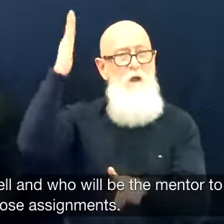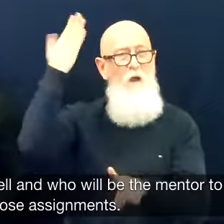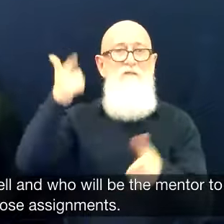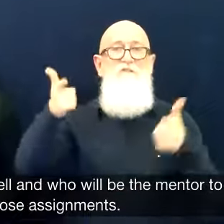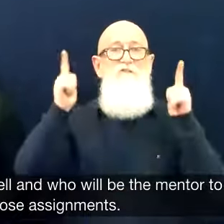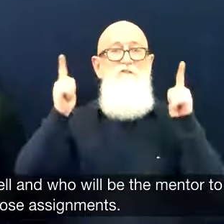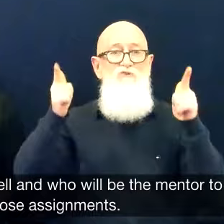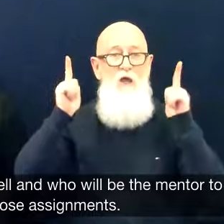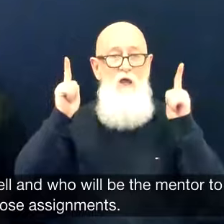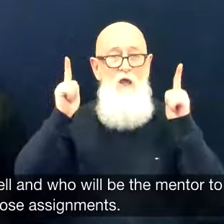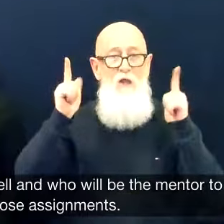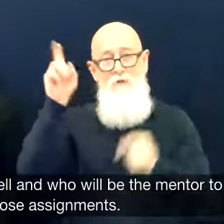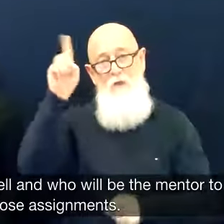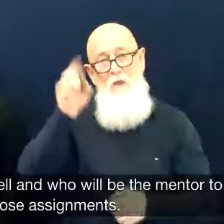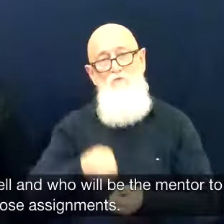assignments.